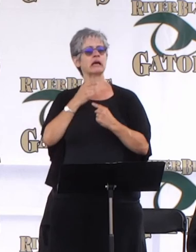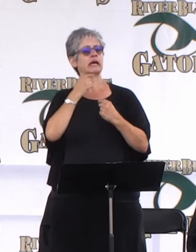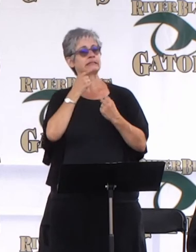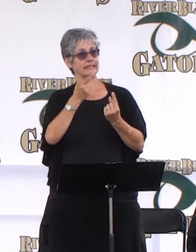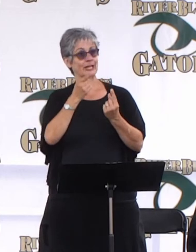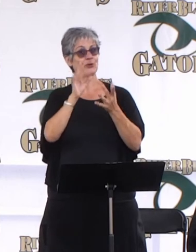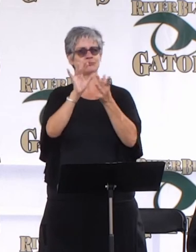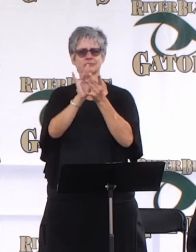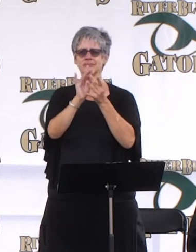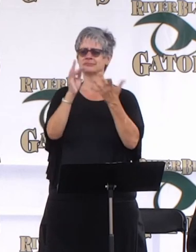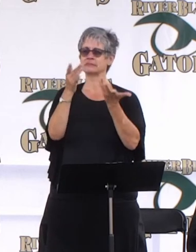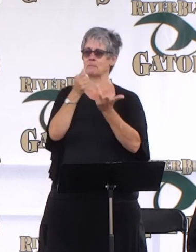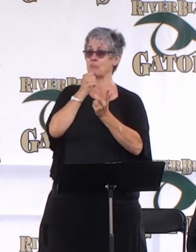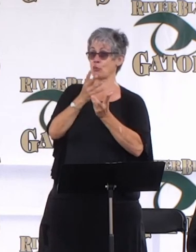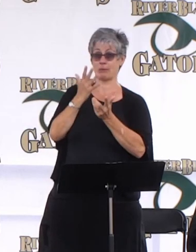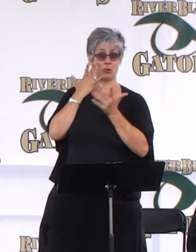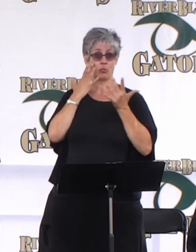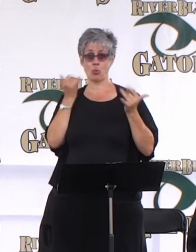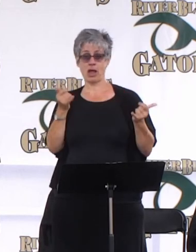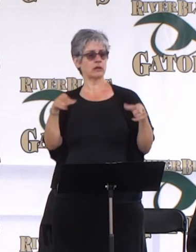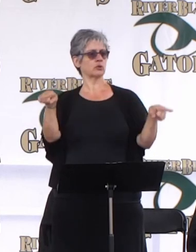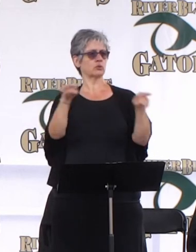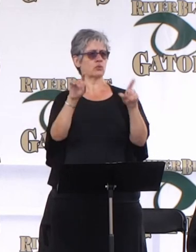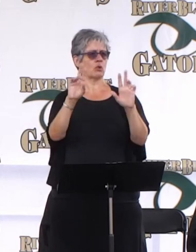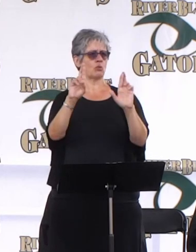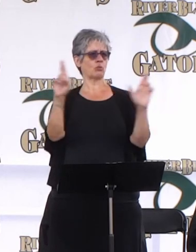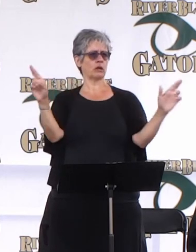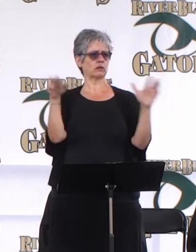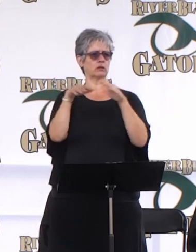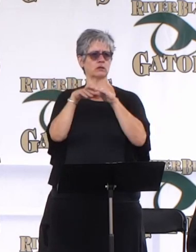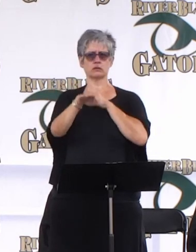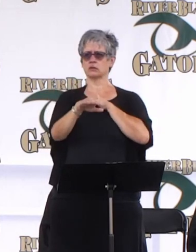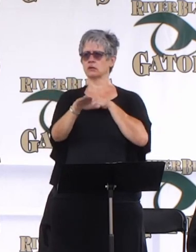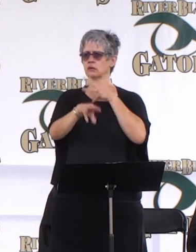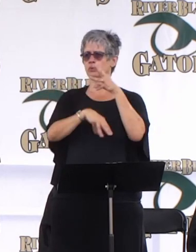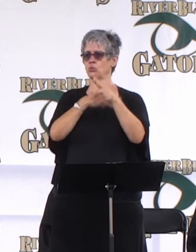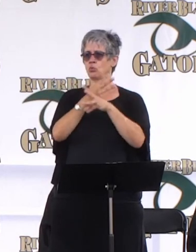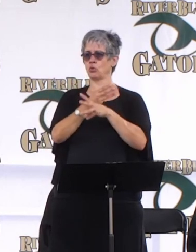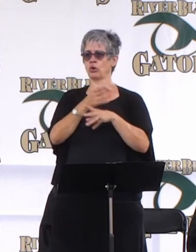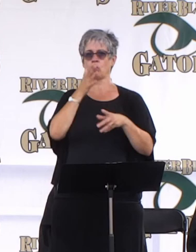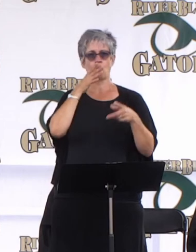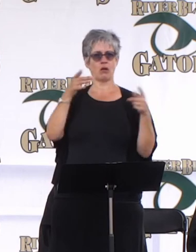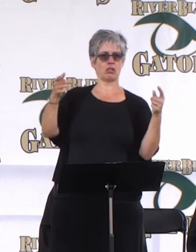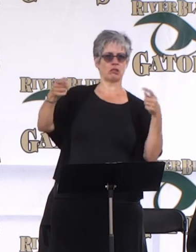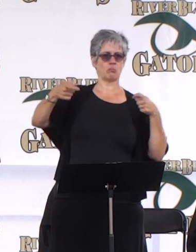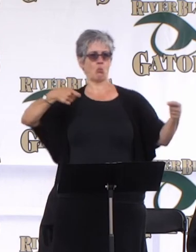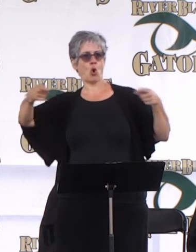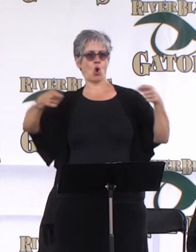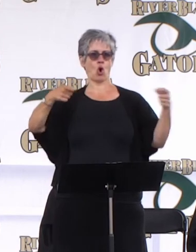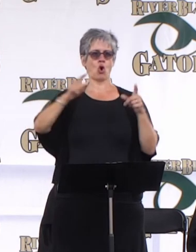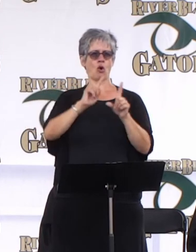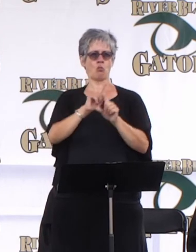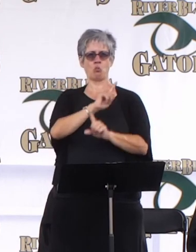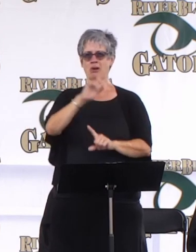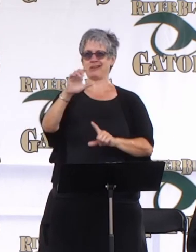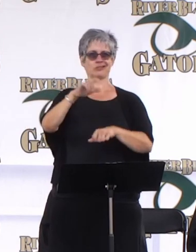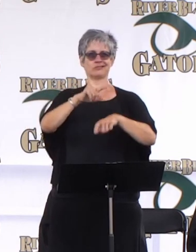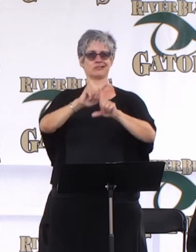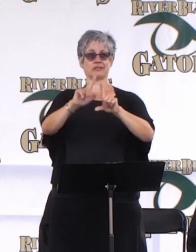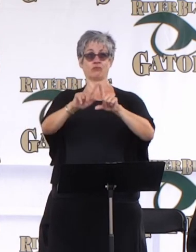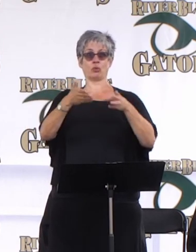about her today because you stand prepared to enter into a world where you will be pulled in 100 different directions at